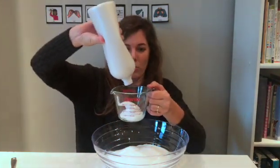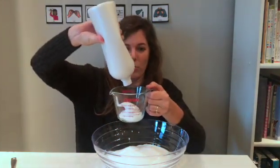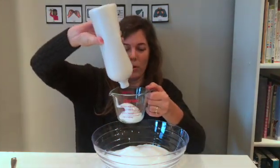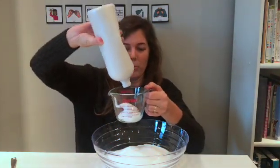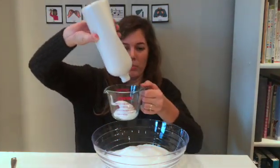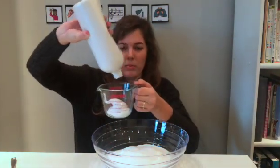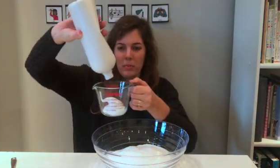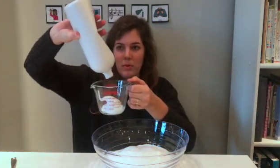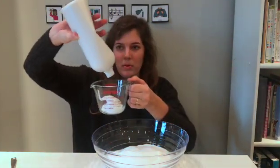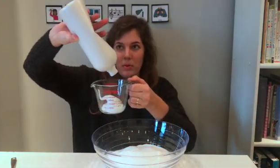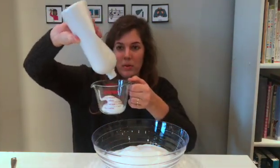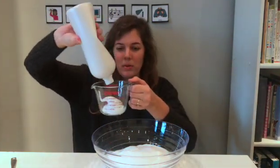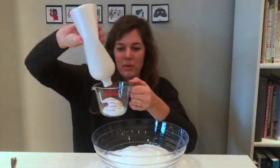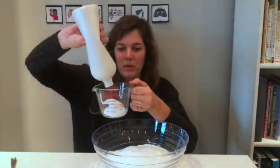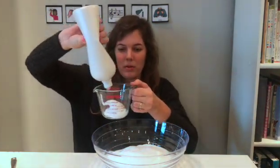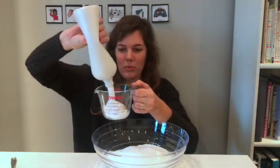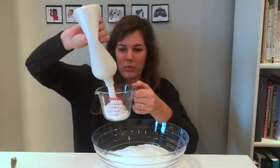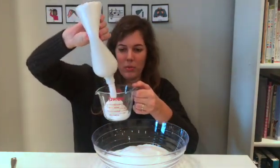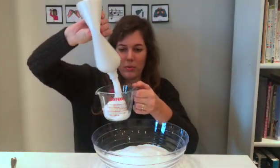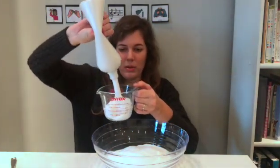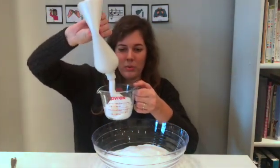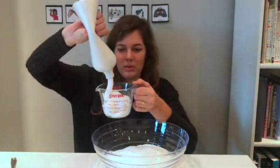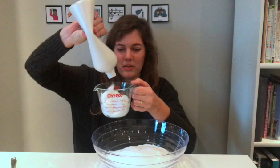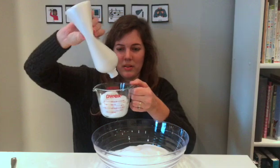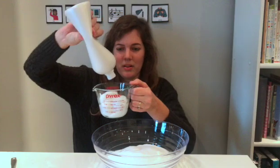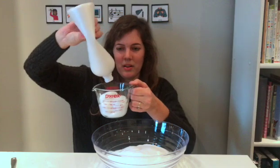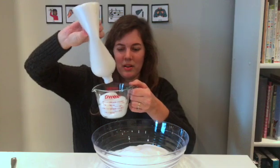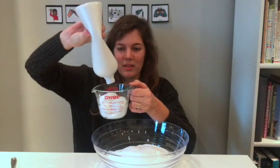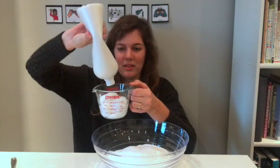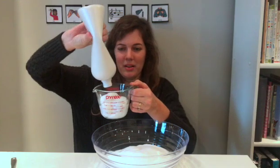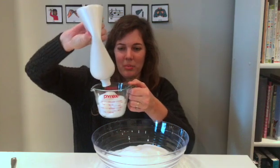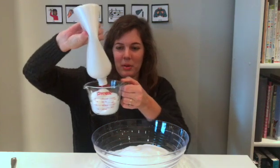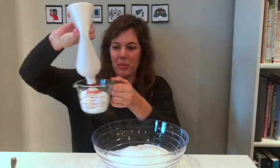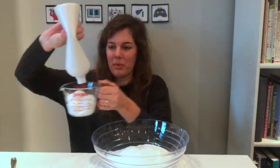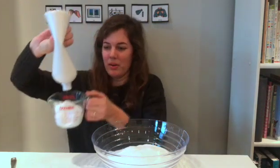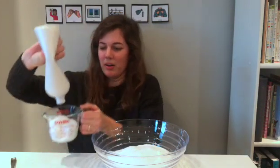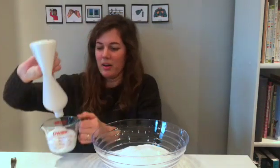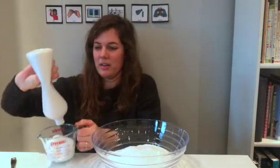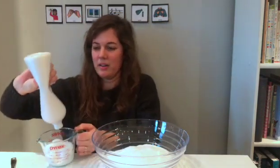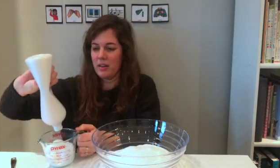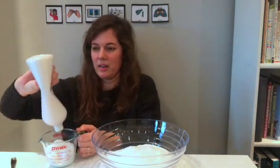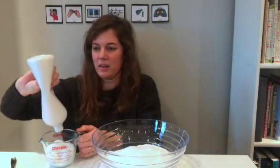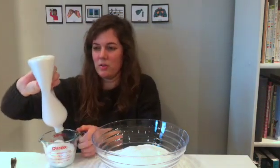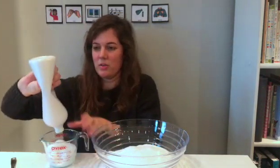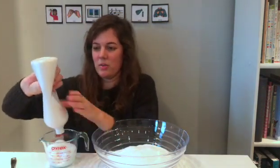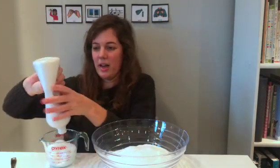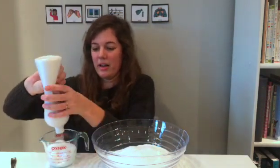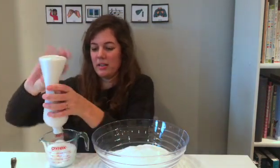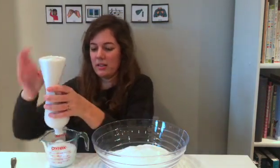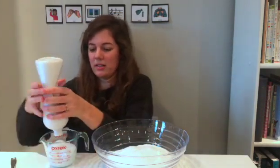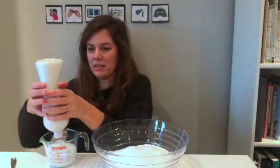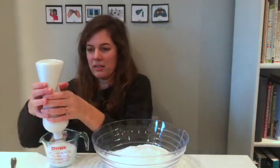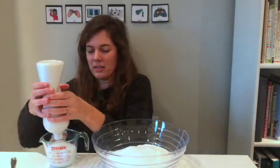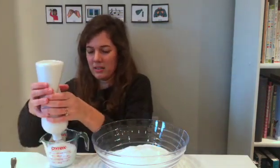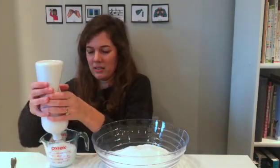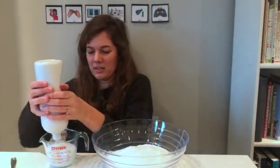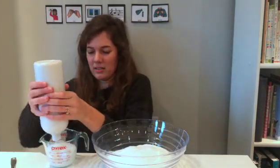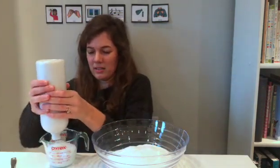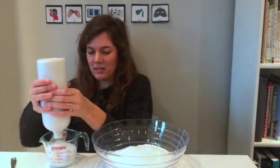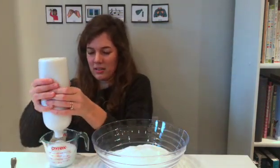glub. Glub, glub, glub. A little bit more. I'm going to use two hands.